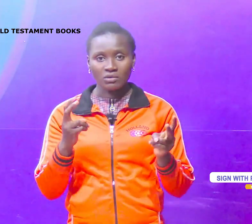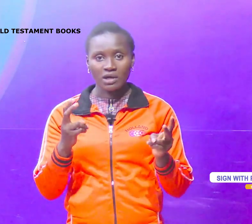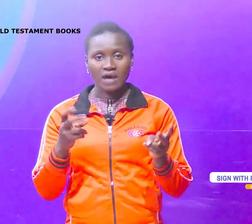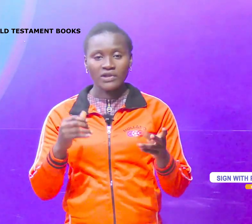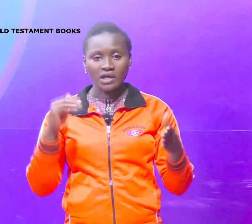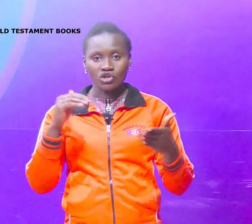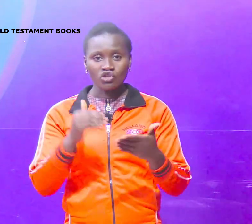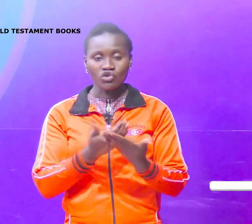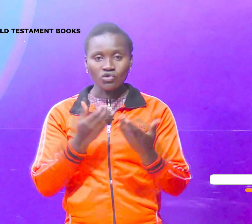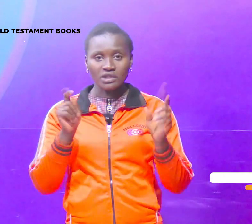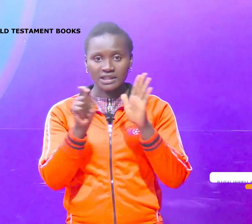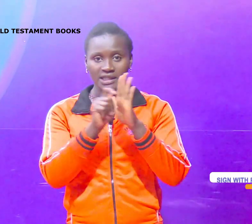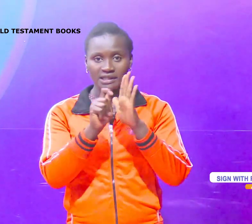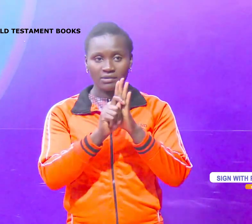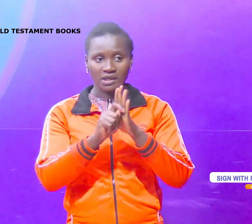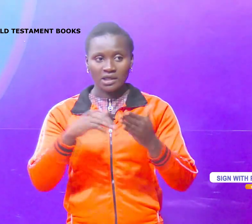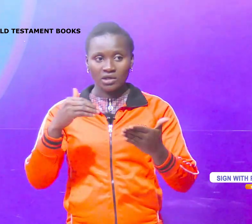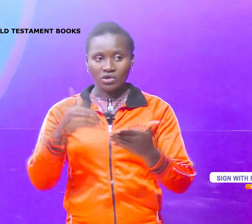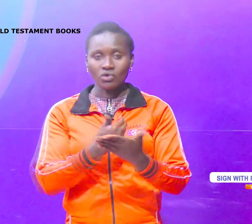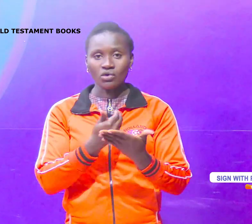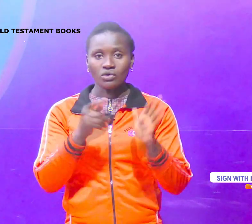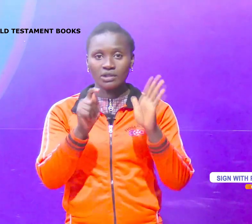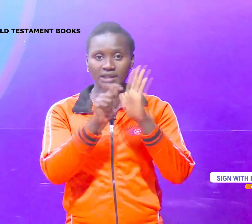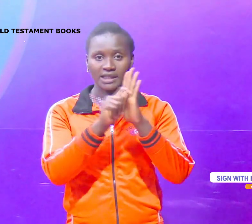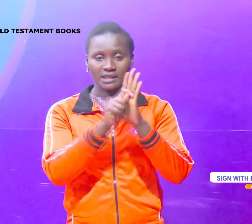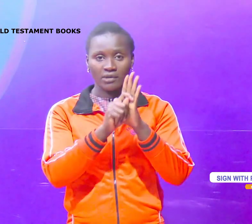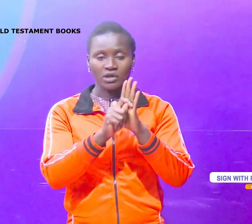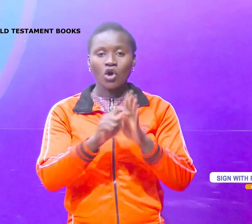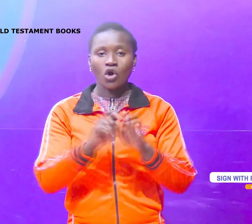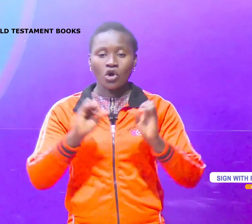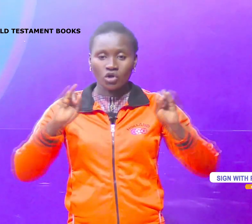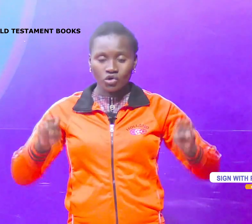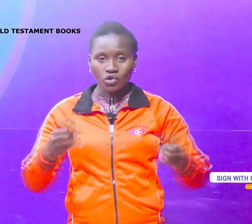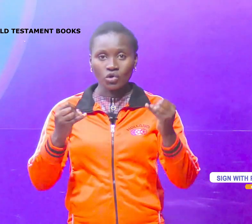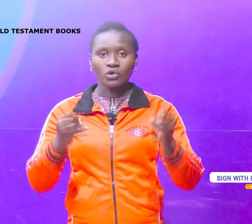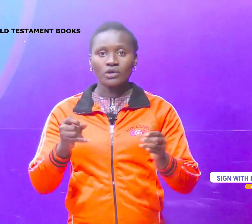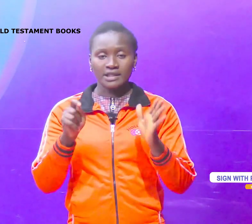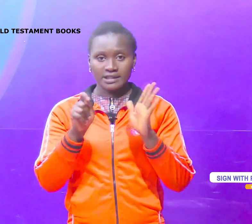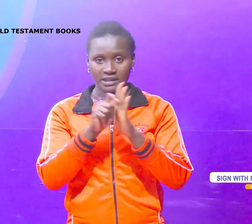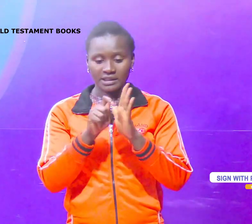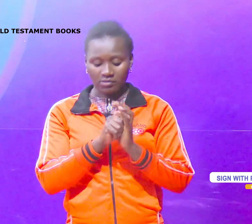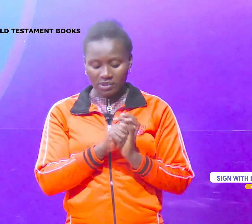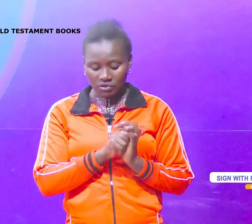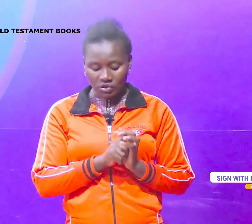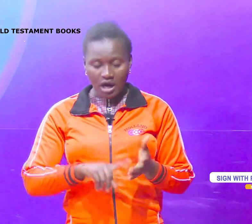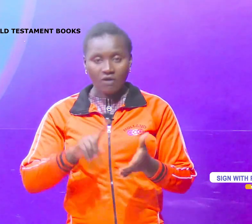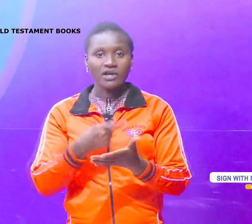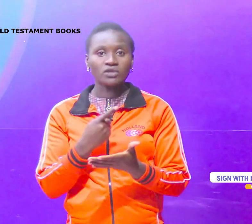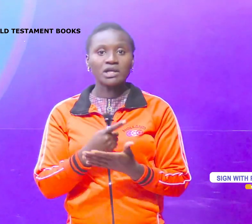the New Testament. New Testament or New Testament. So our first one is